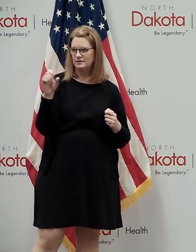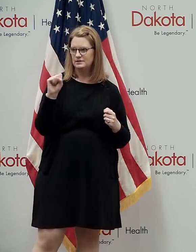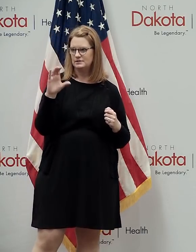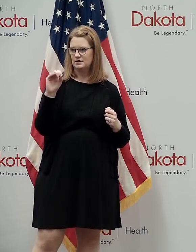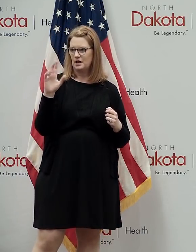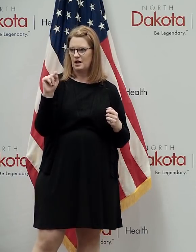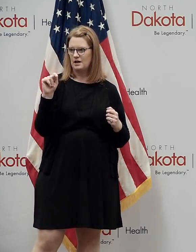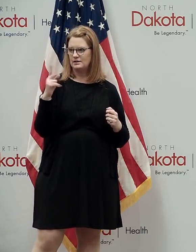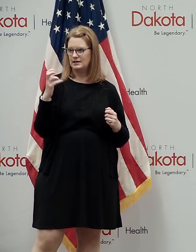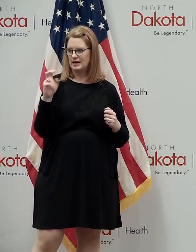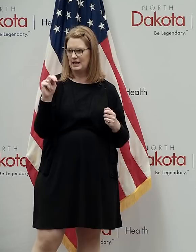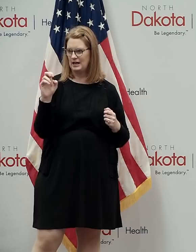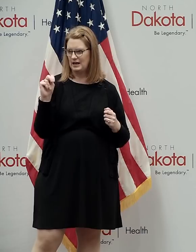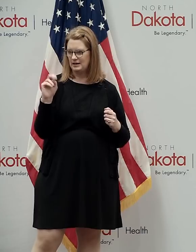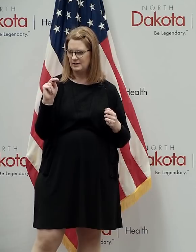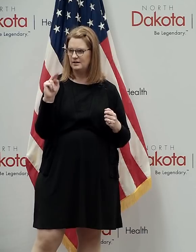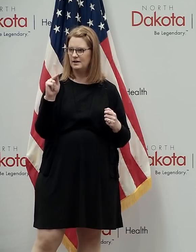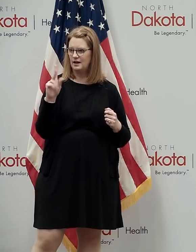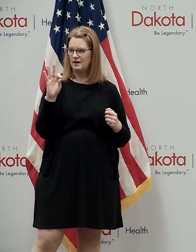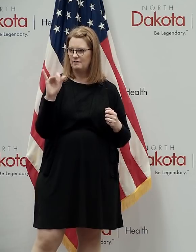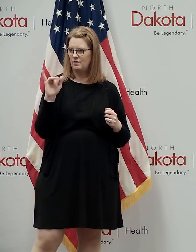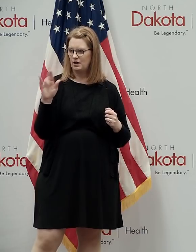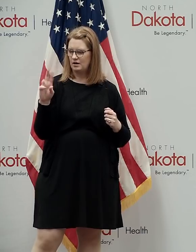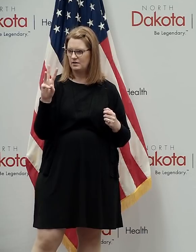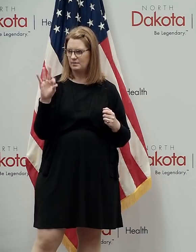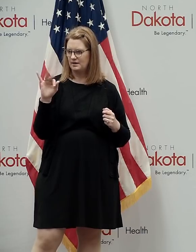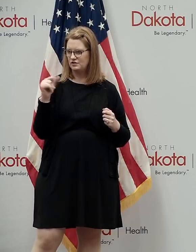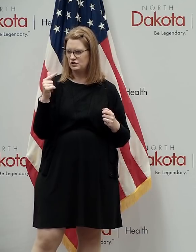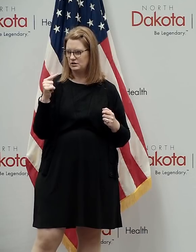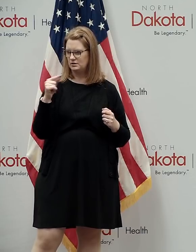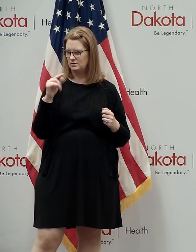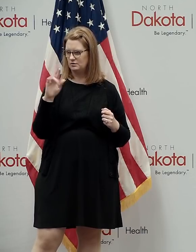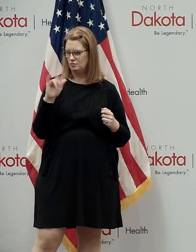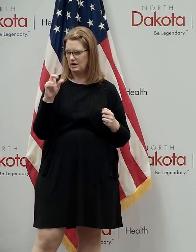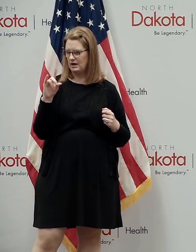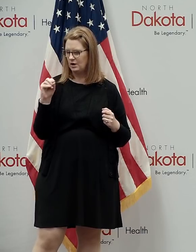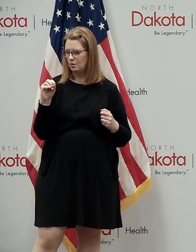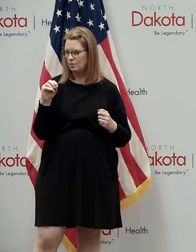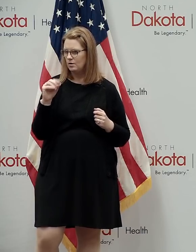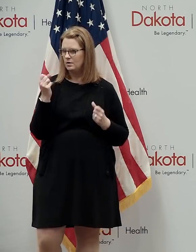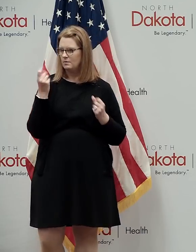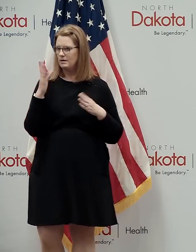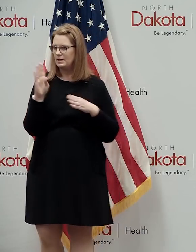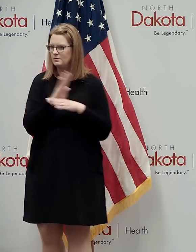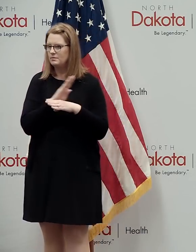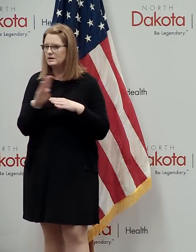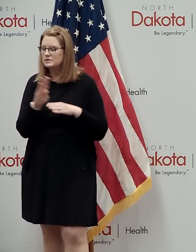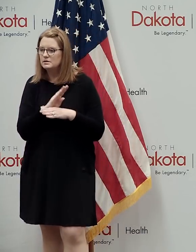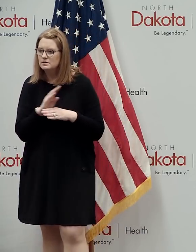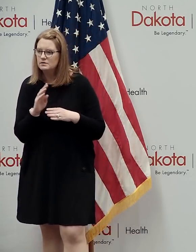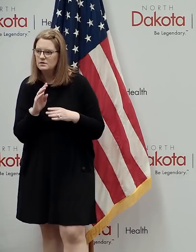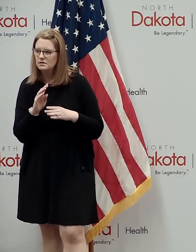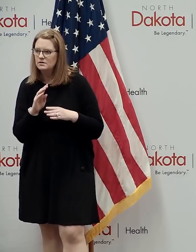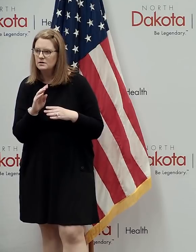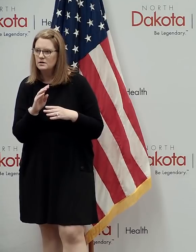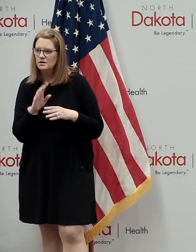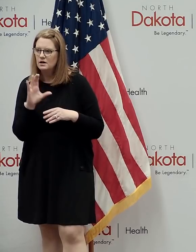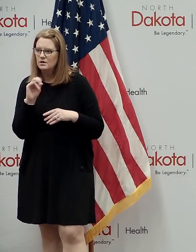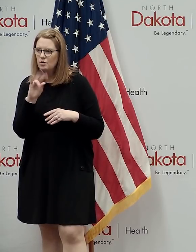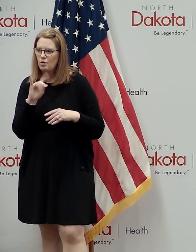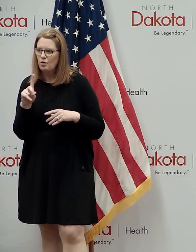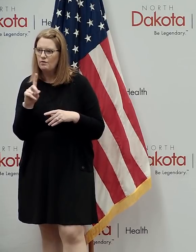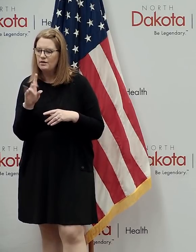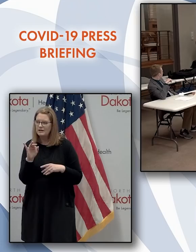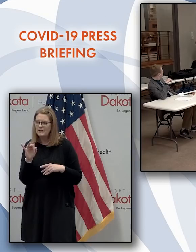Scott Hennon, KFYR WZFG Radio. Many businesses have invested heavily in COVID-19 protections, but the